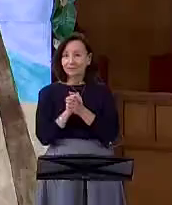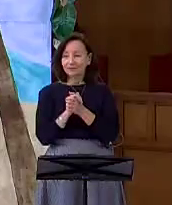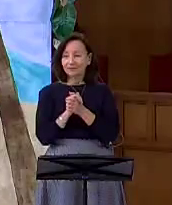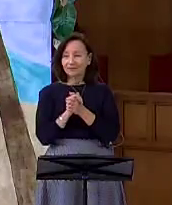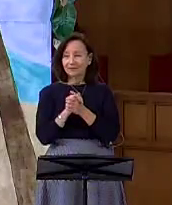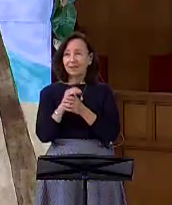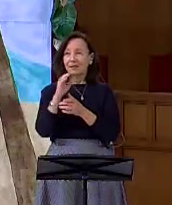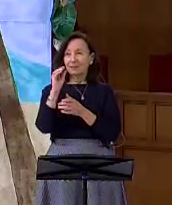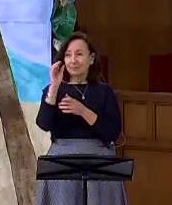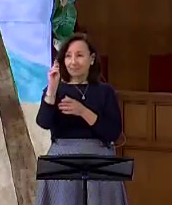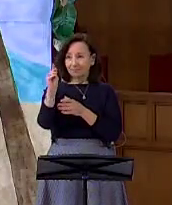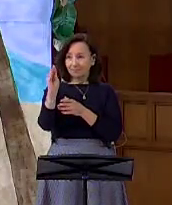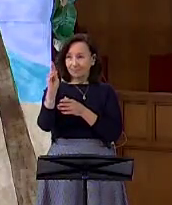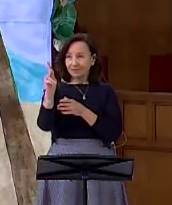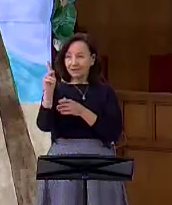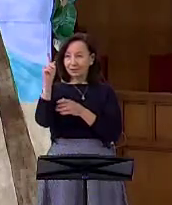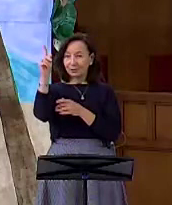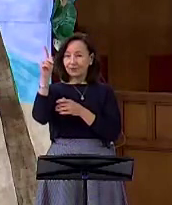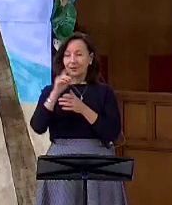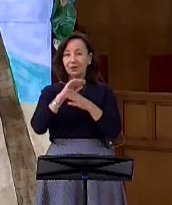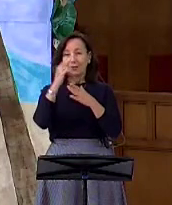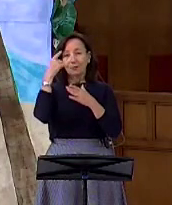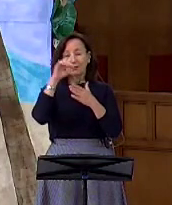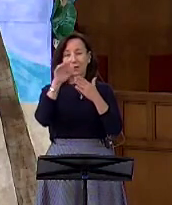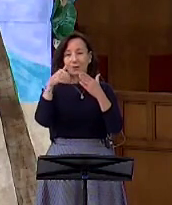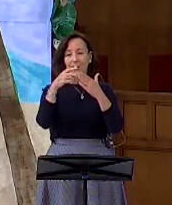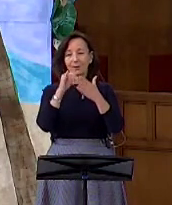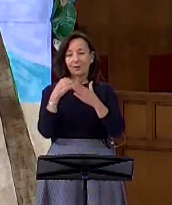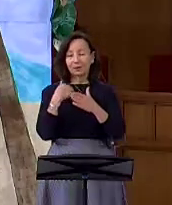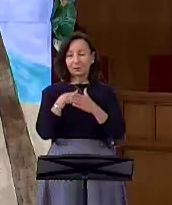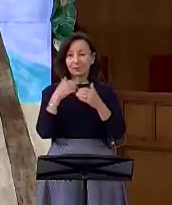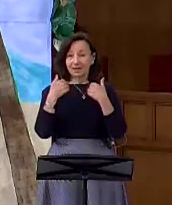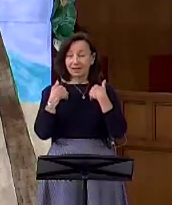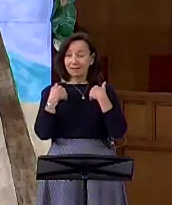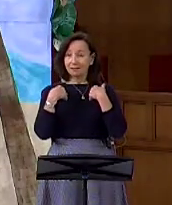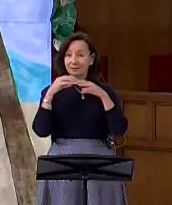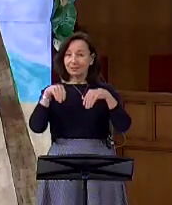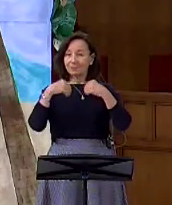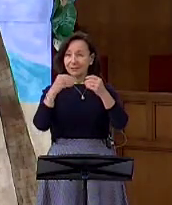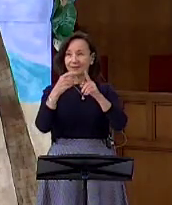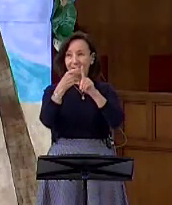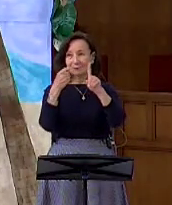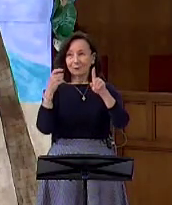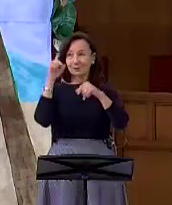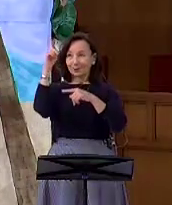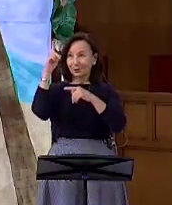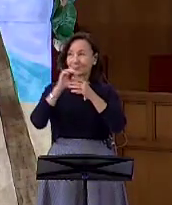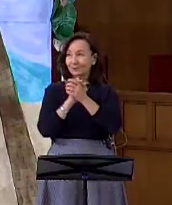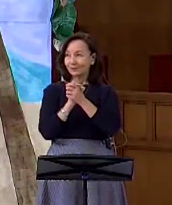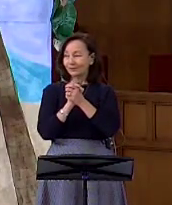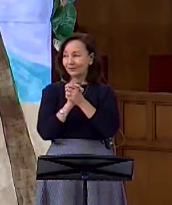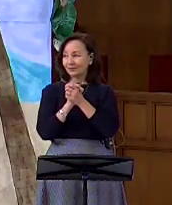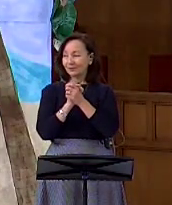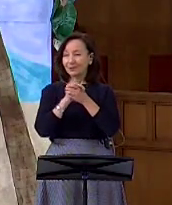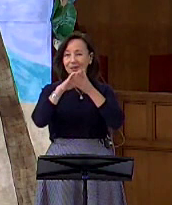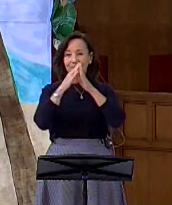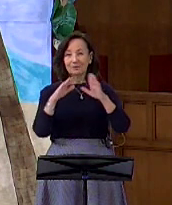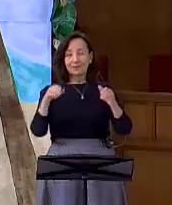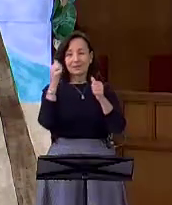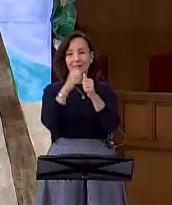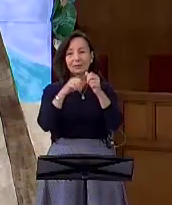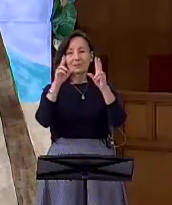back to you, for all that we have has been given from you. Bless each and every